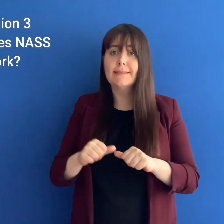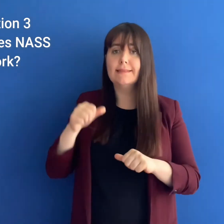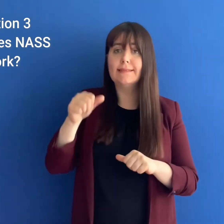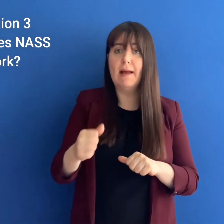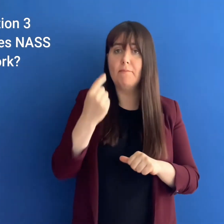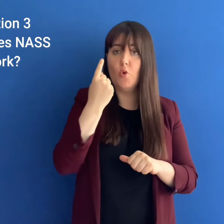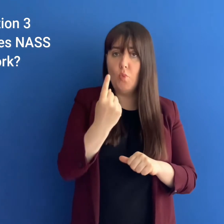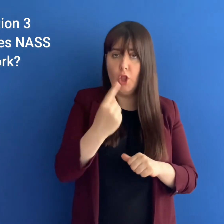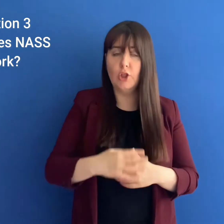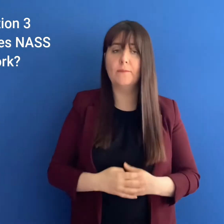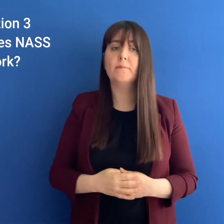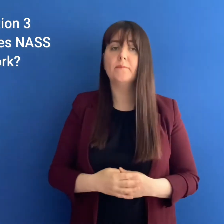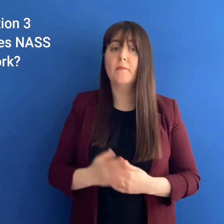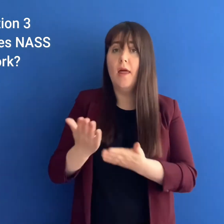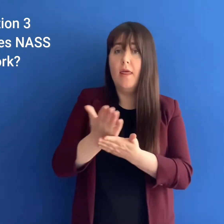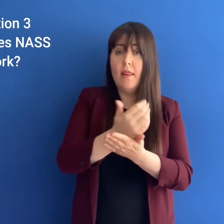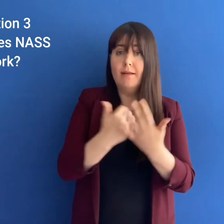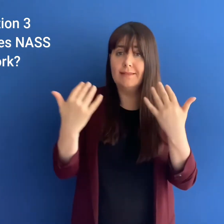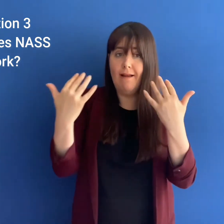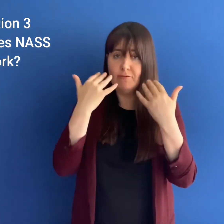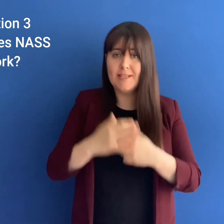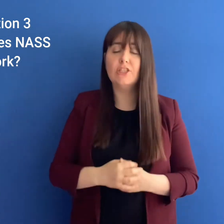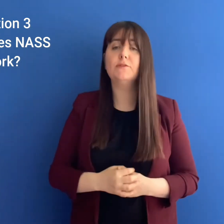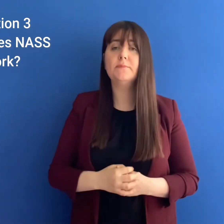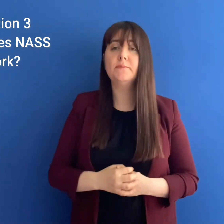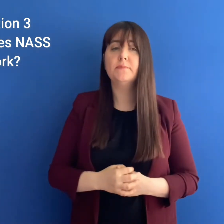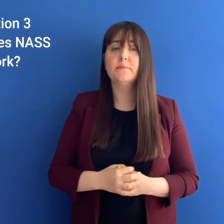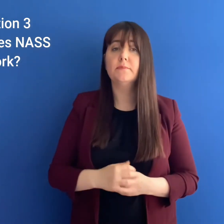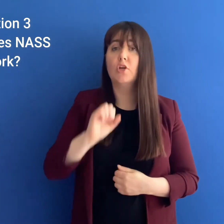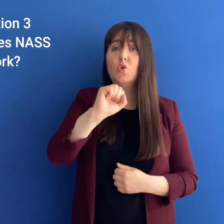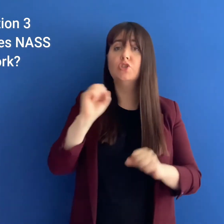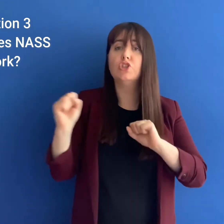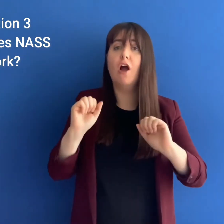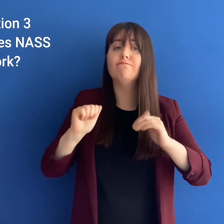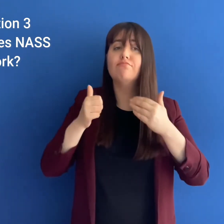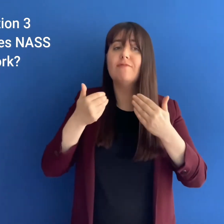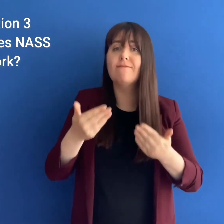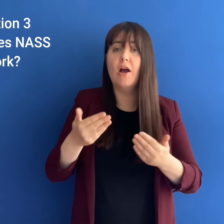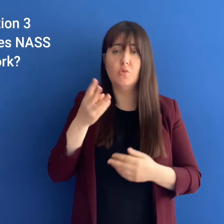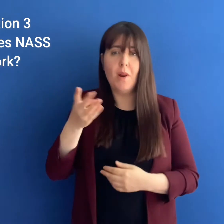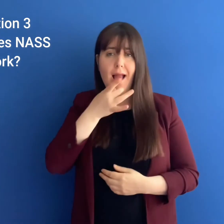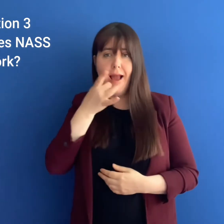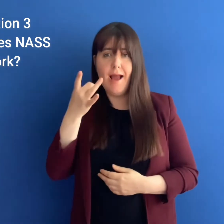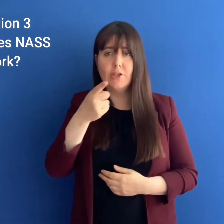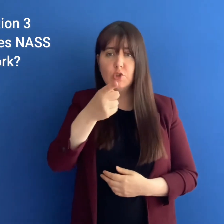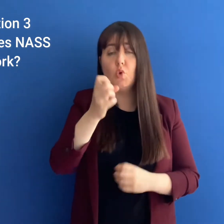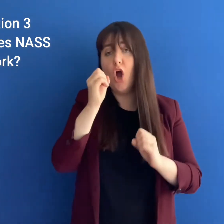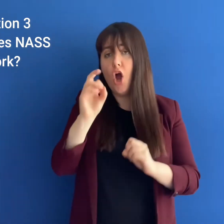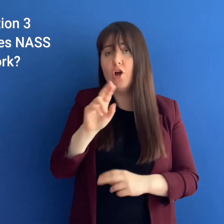information. Step 1. Collecting information. Your service